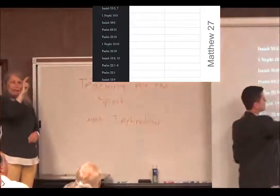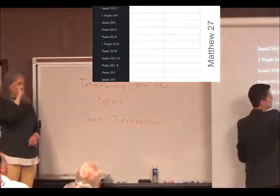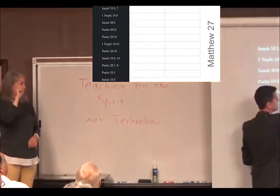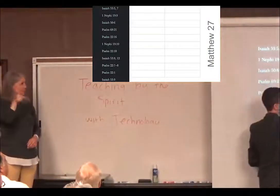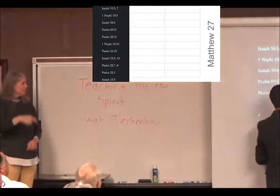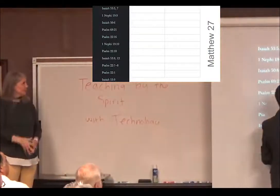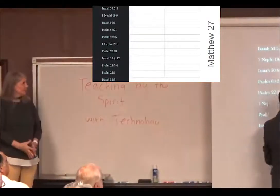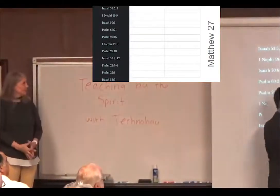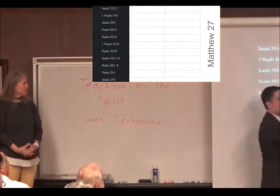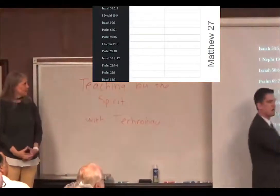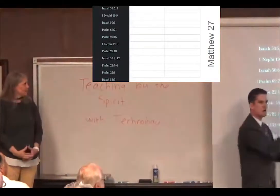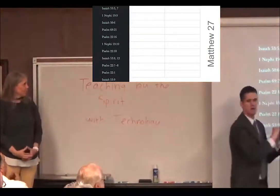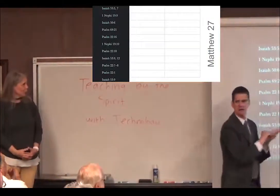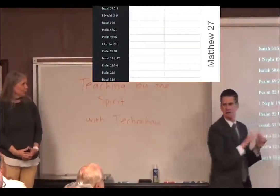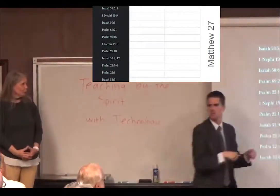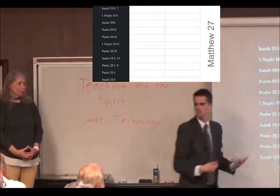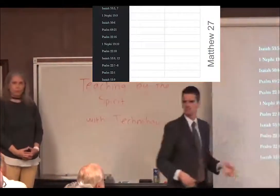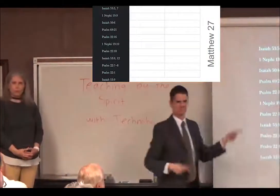Hey, pay attention, I have a question.